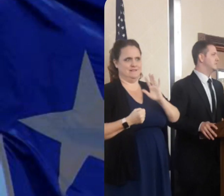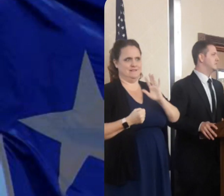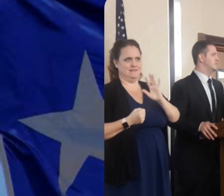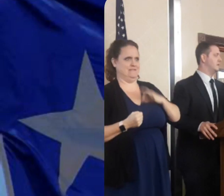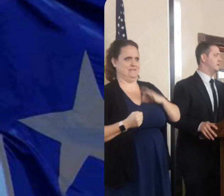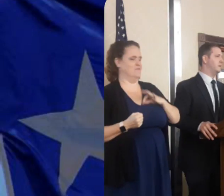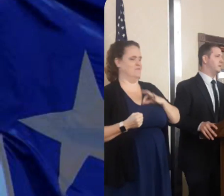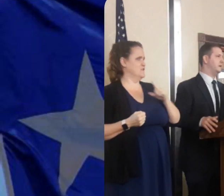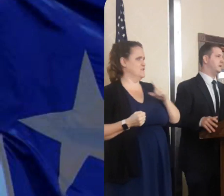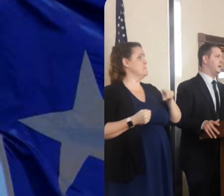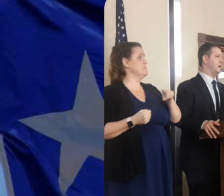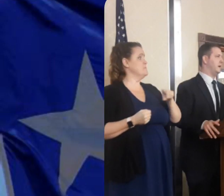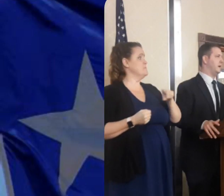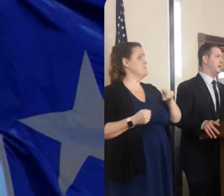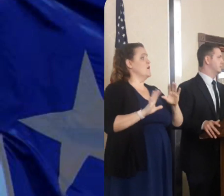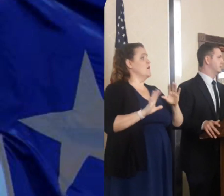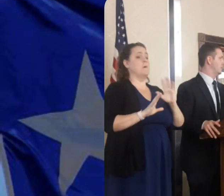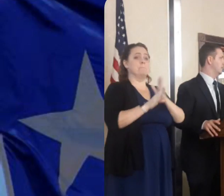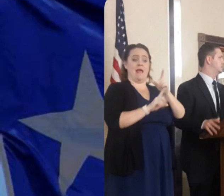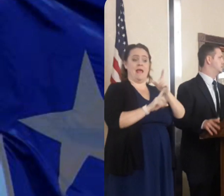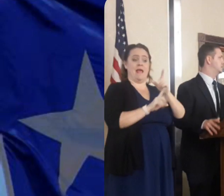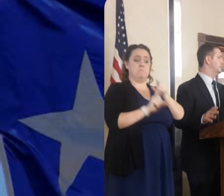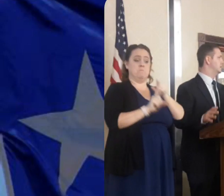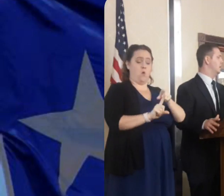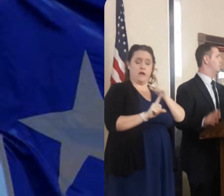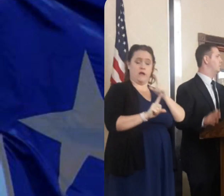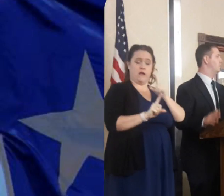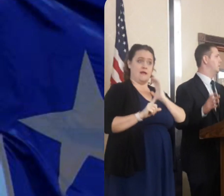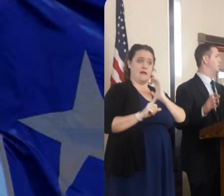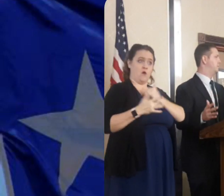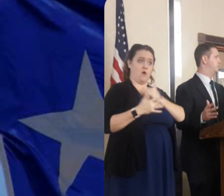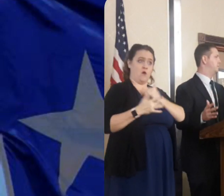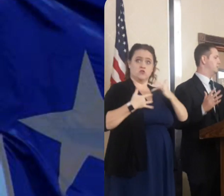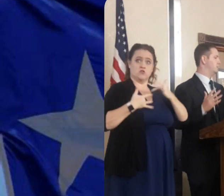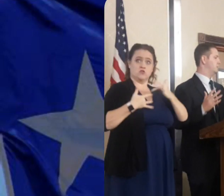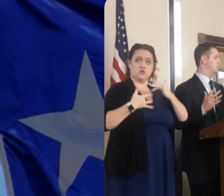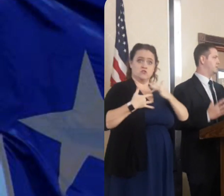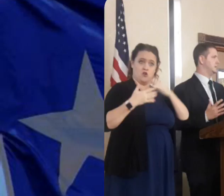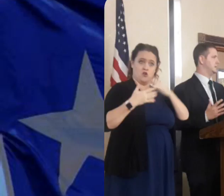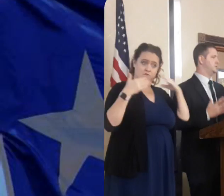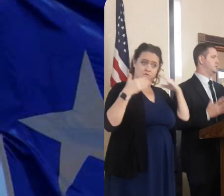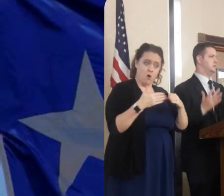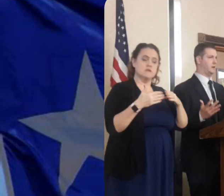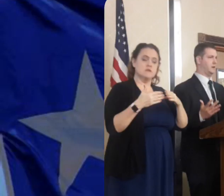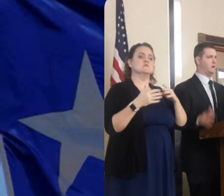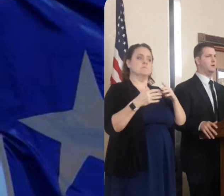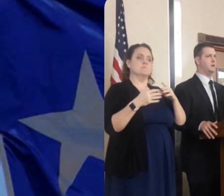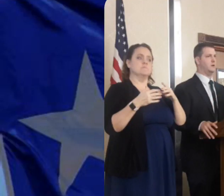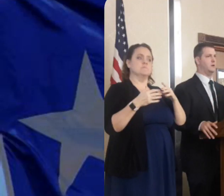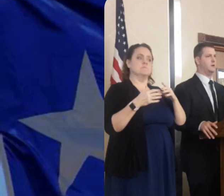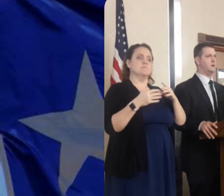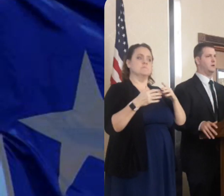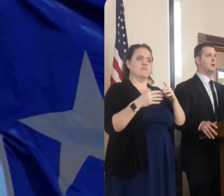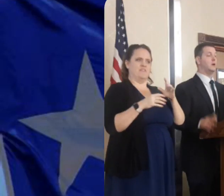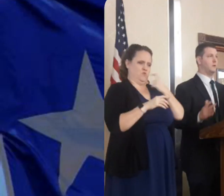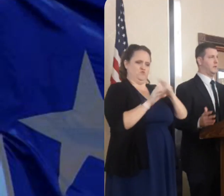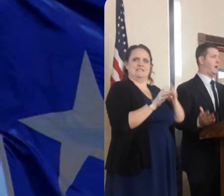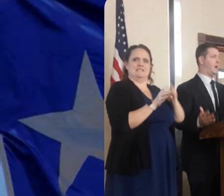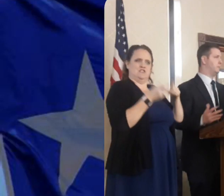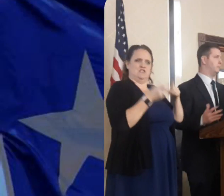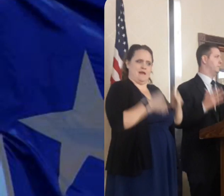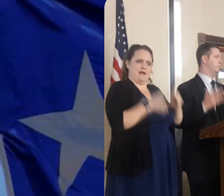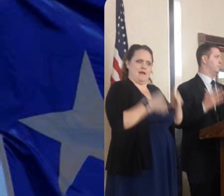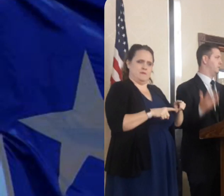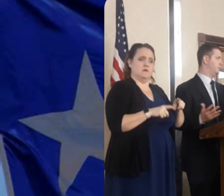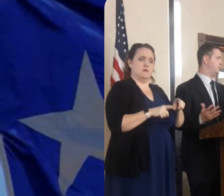So the main point of concern here is, with the resignation that occurred, are things in the accounting